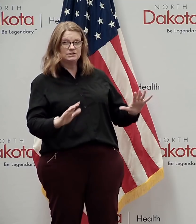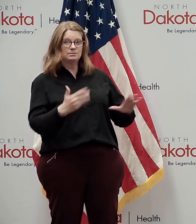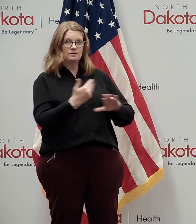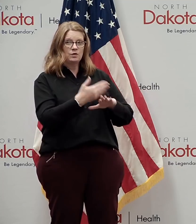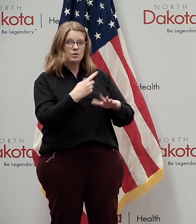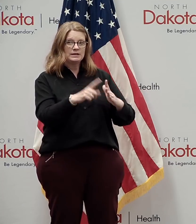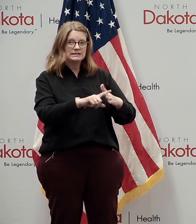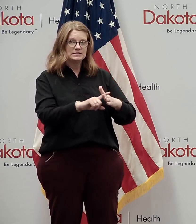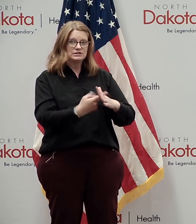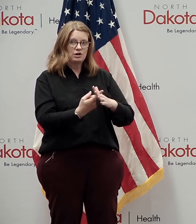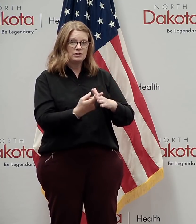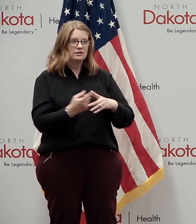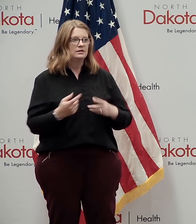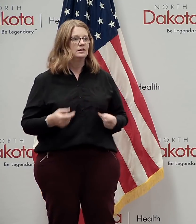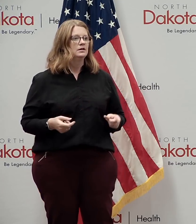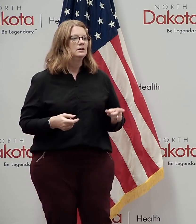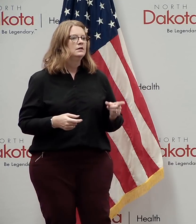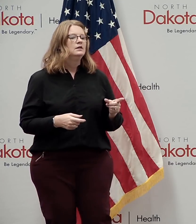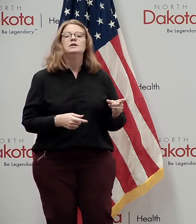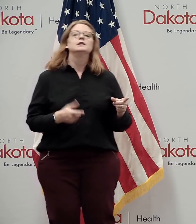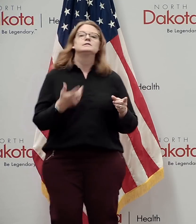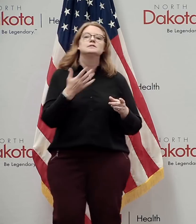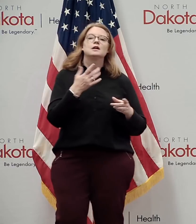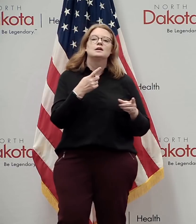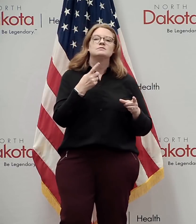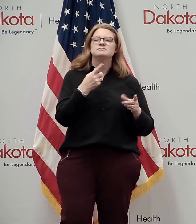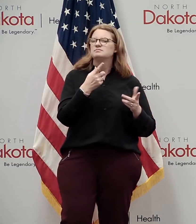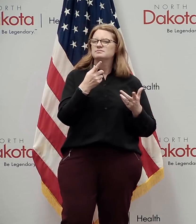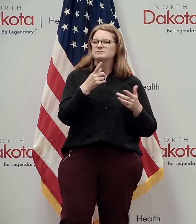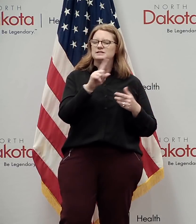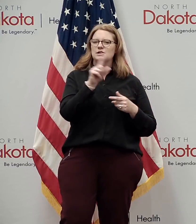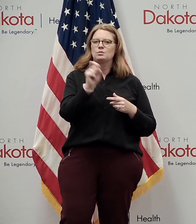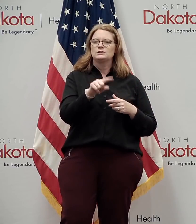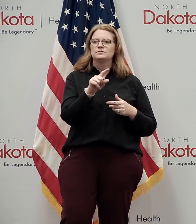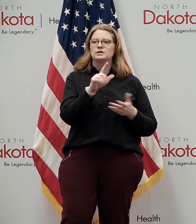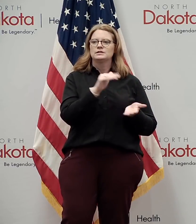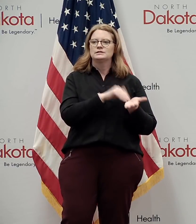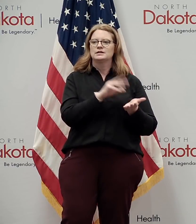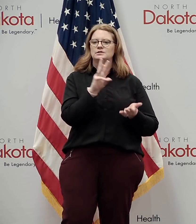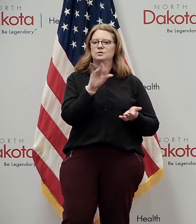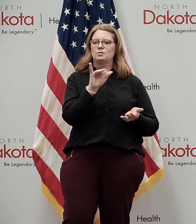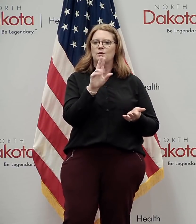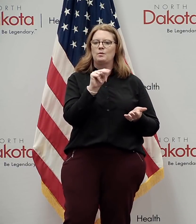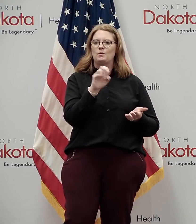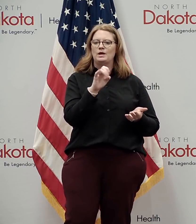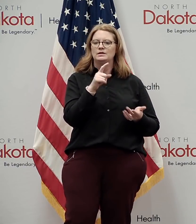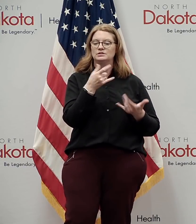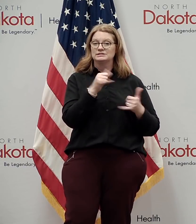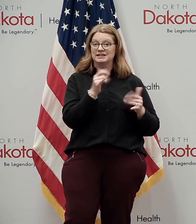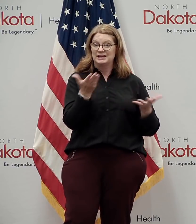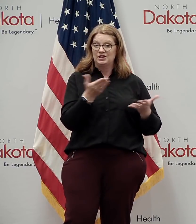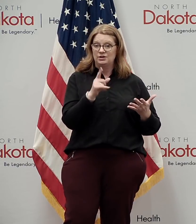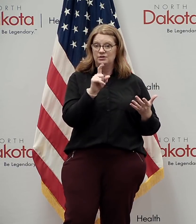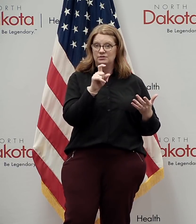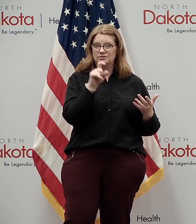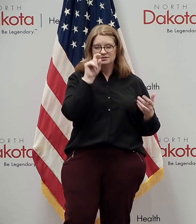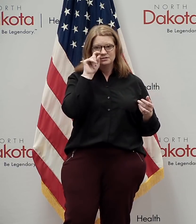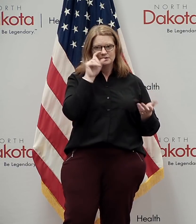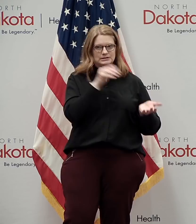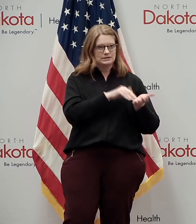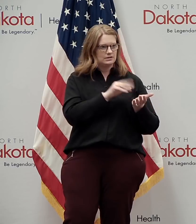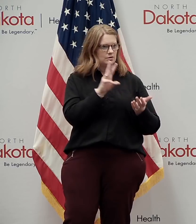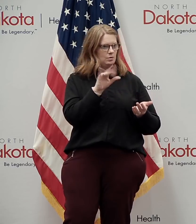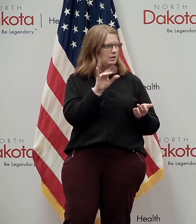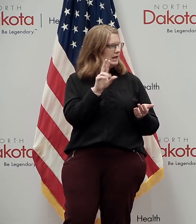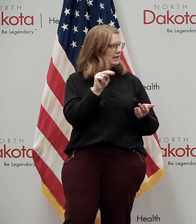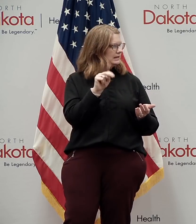this would be a better question probably for Dr. Wynne, and I don't know if he's still with us or not, Dr. Wynne, but